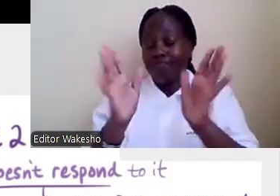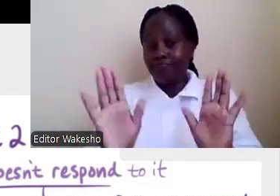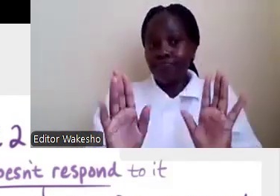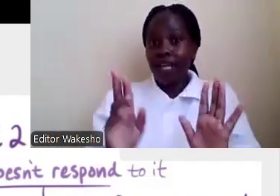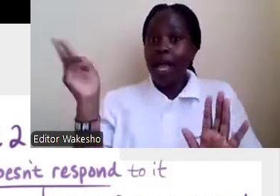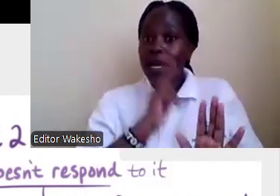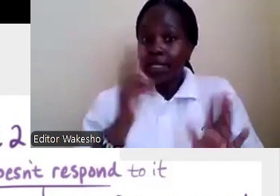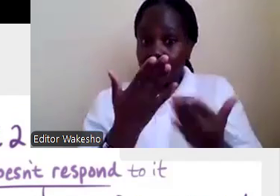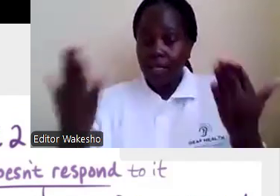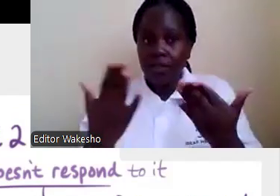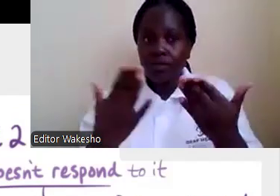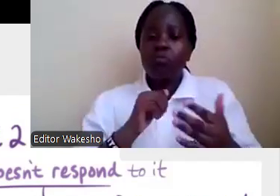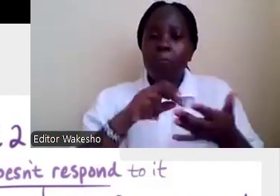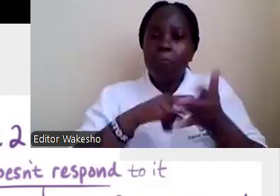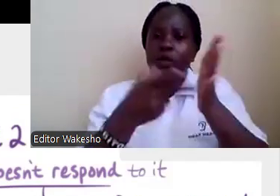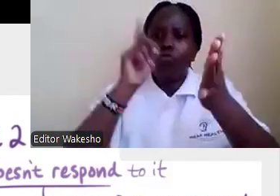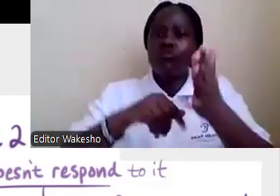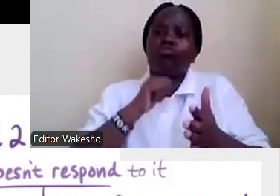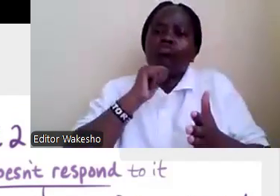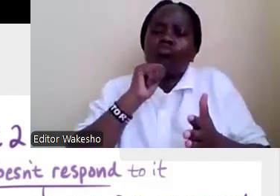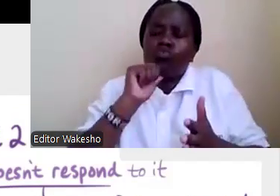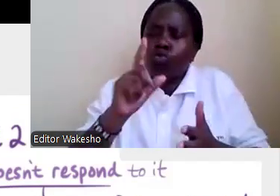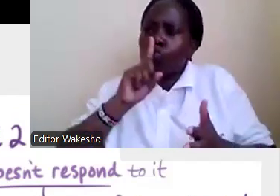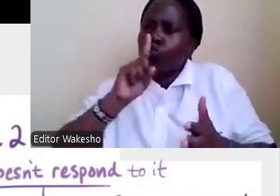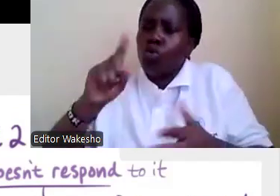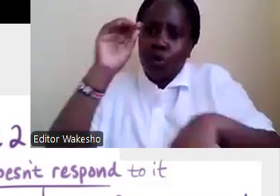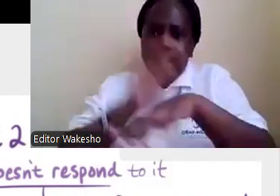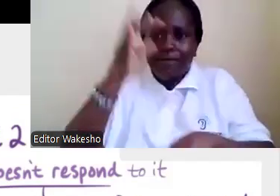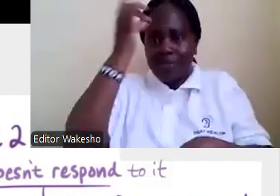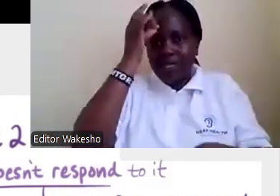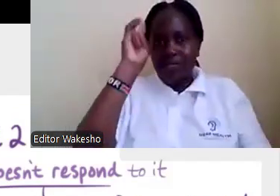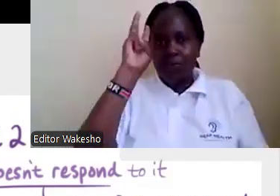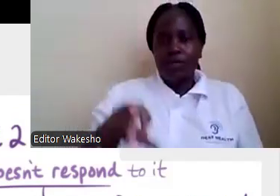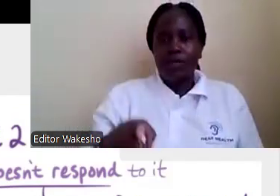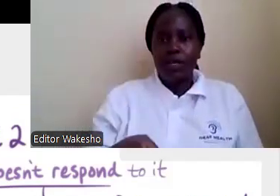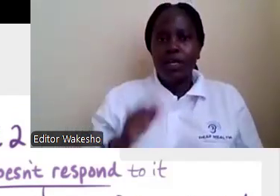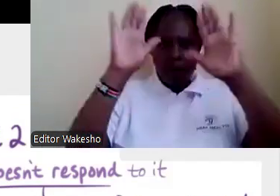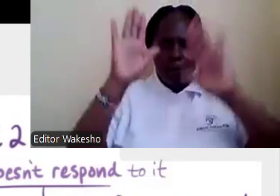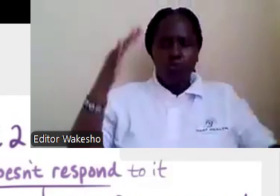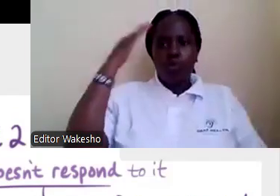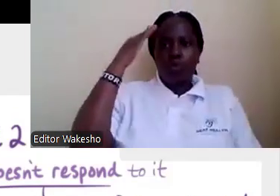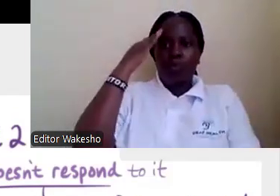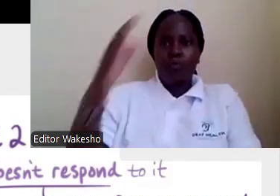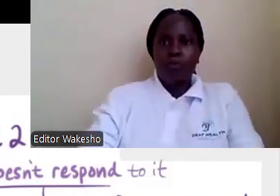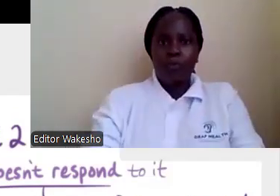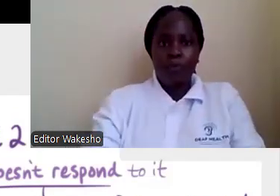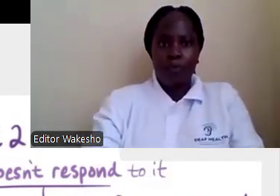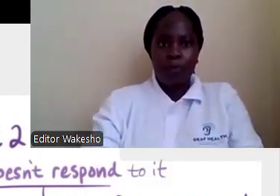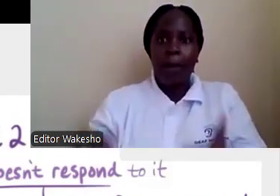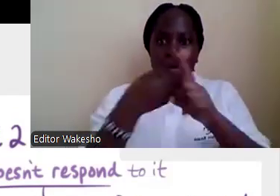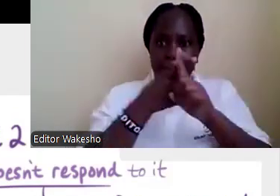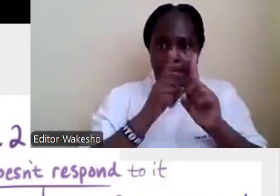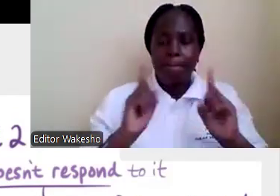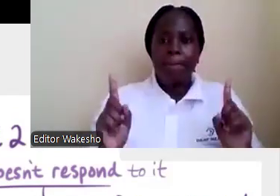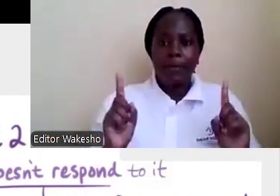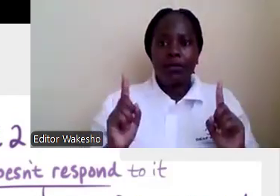a guarantee that you'll get that disease, right? That's important to notice. But it does